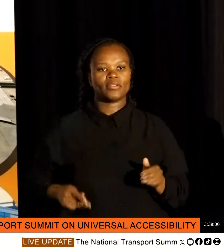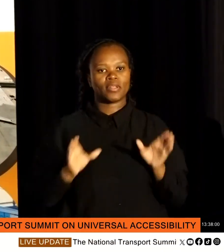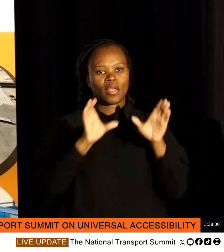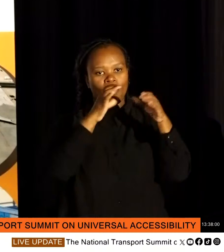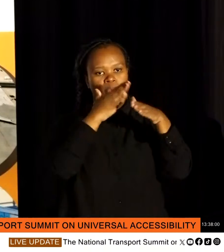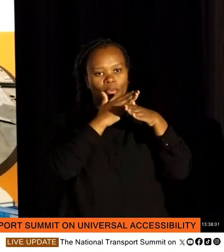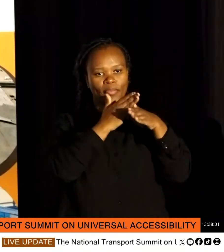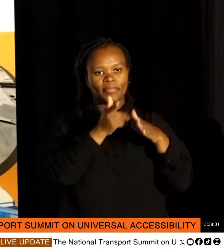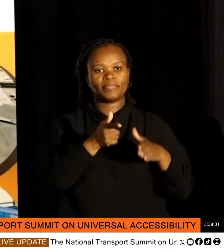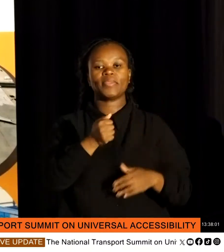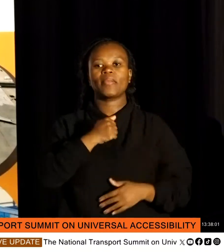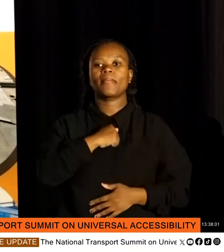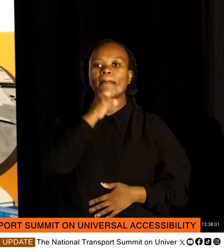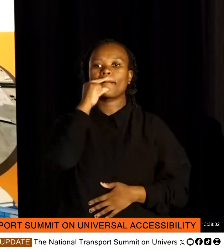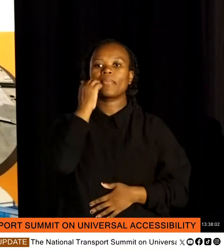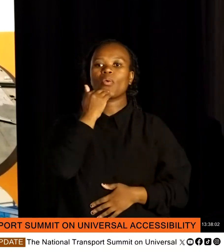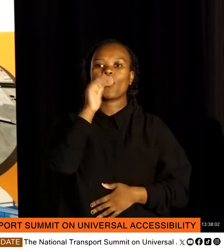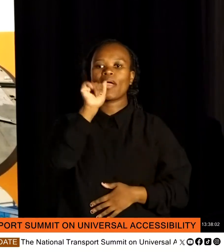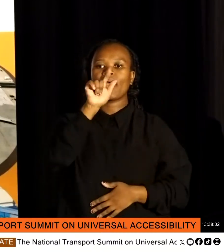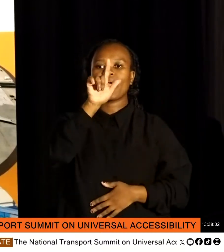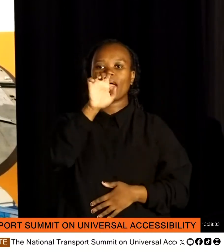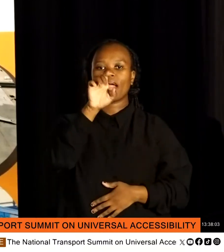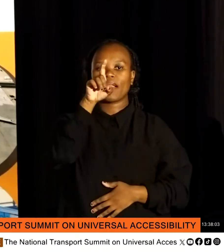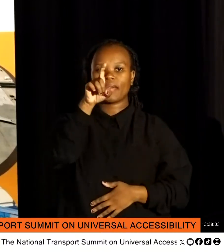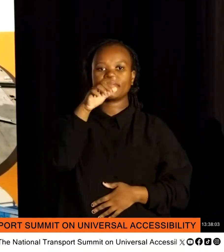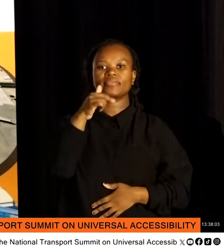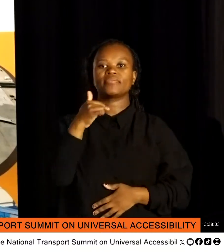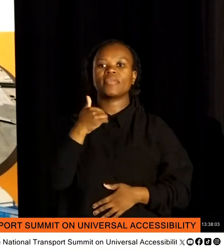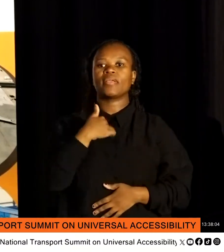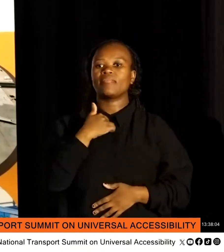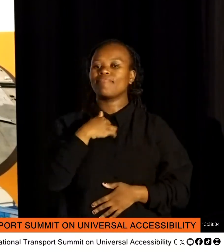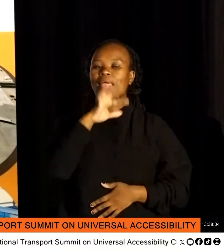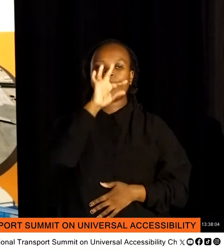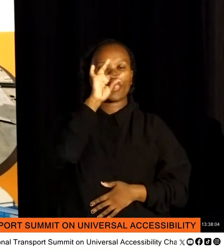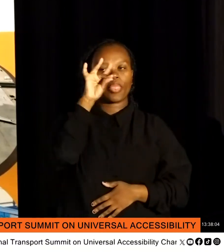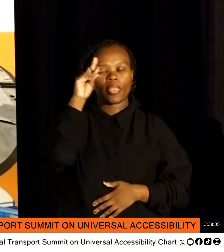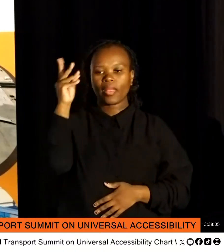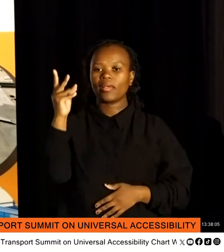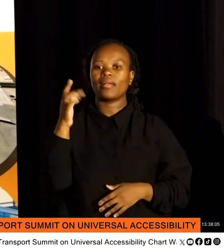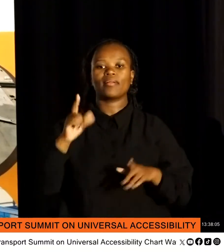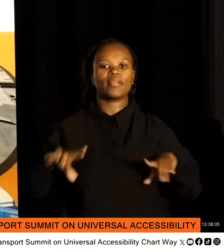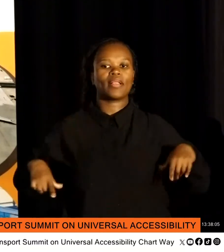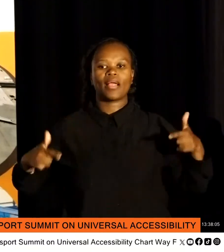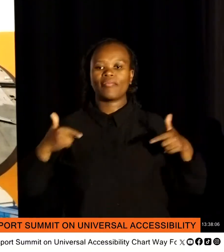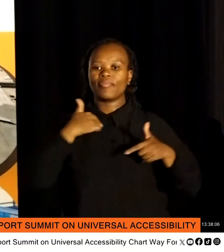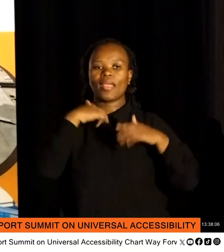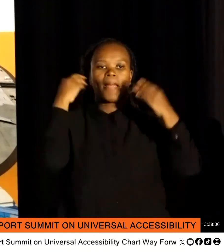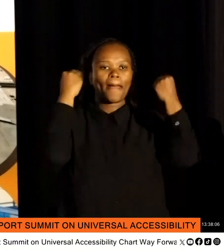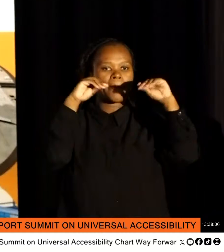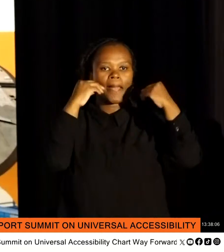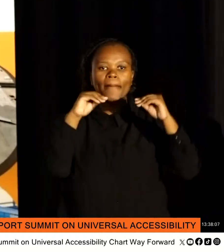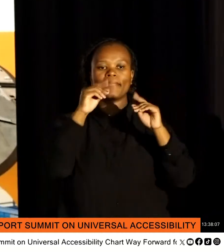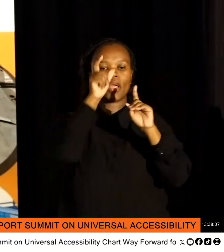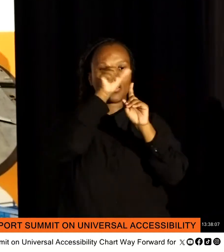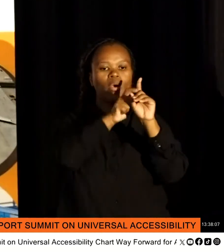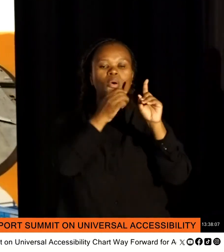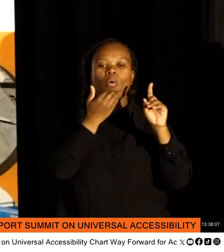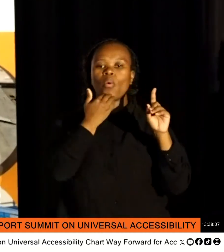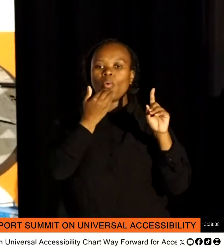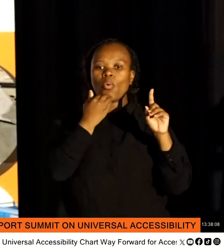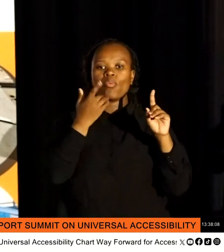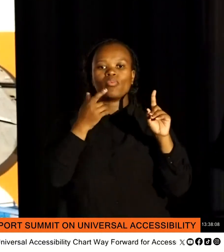is Alex Msichana. In my everyday life, I'm an entrepreneur with a disability where I